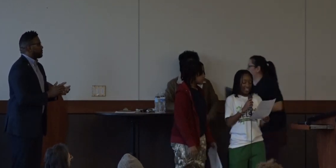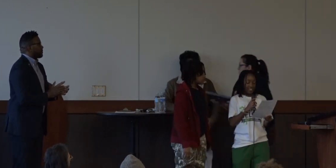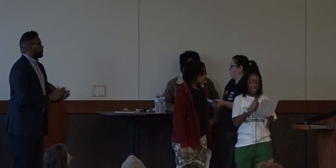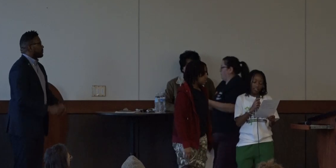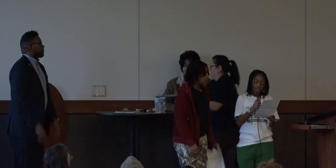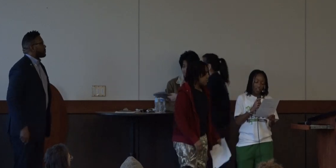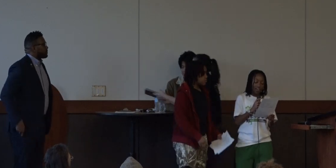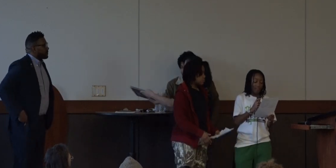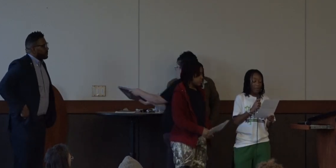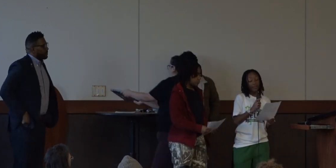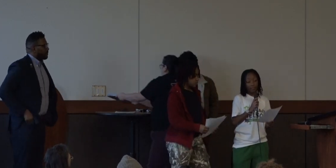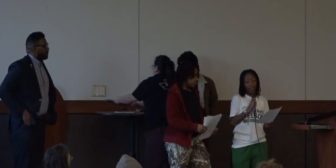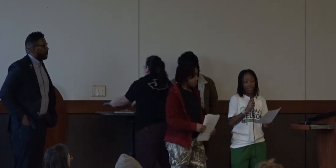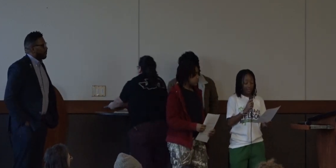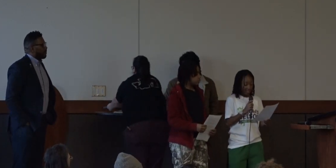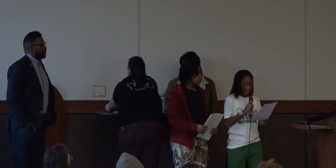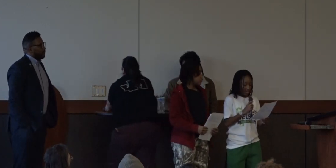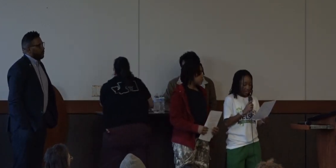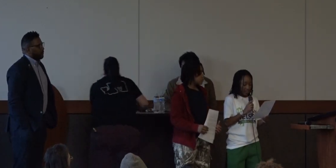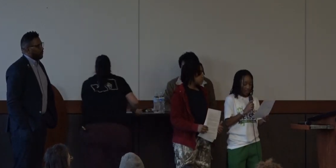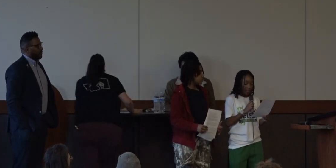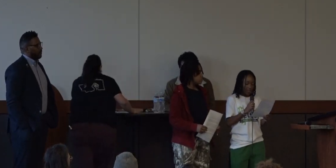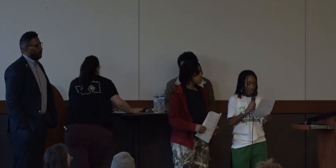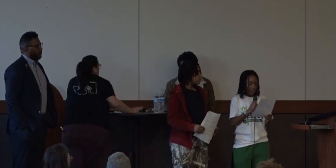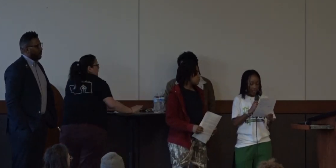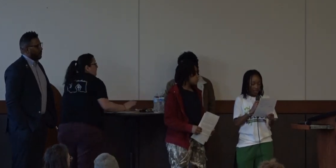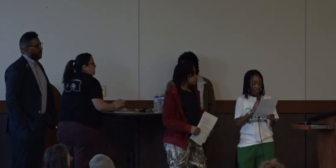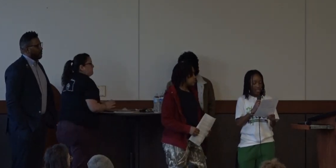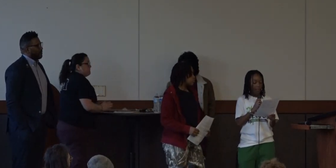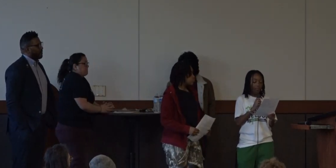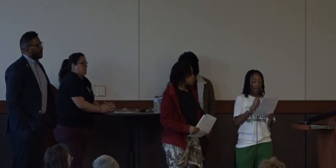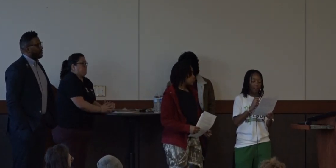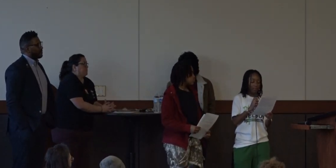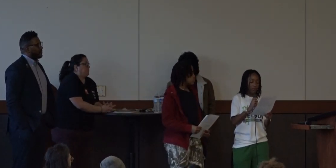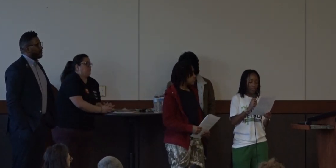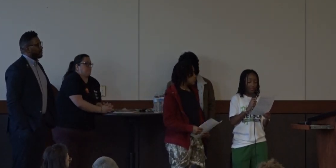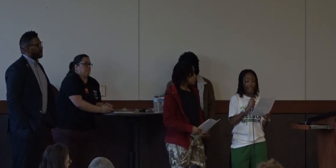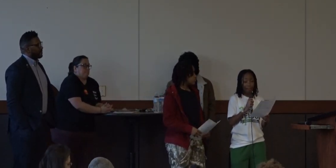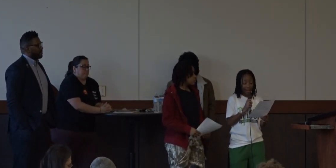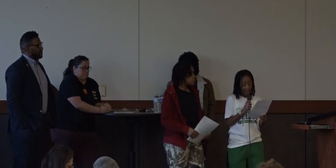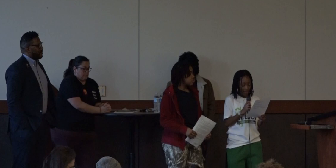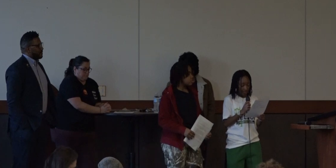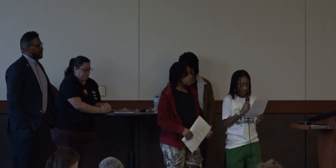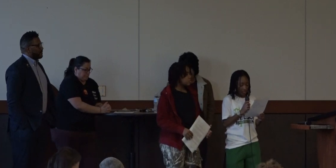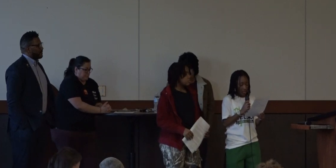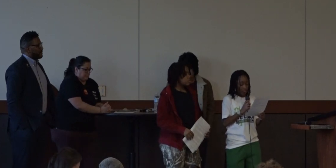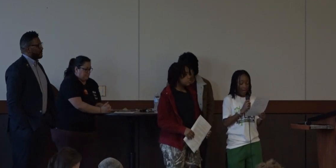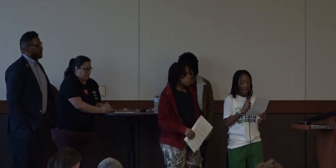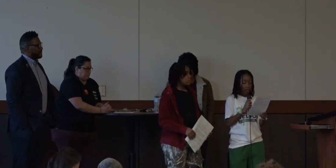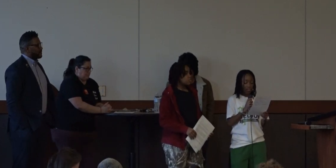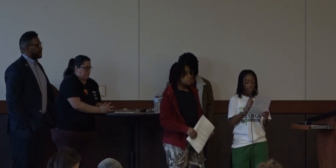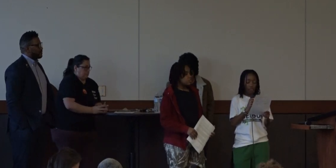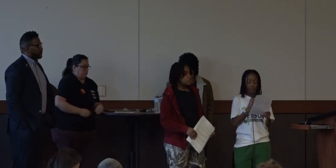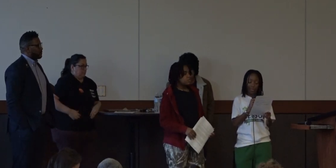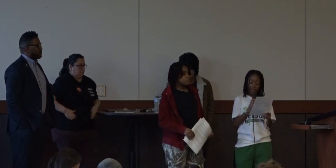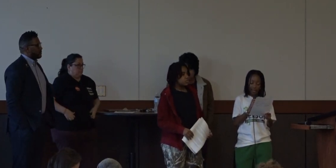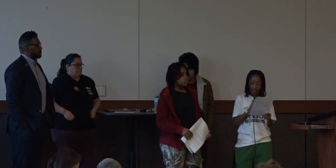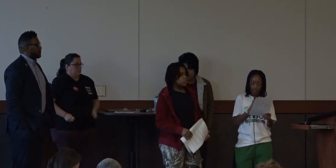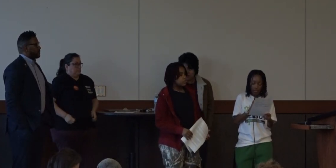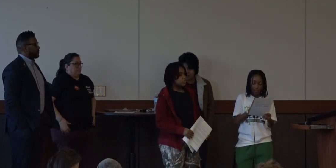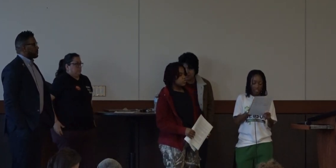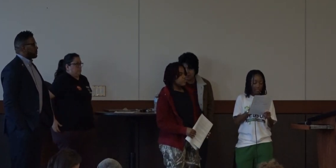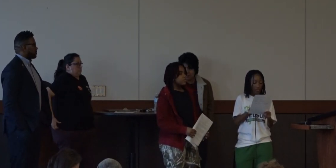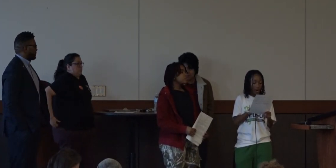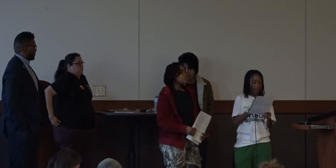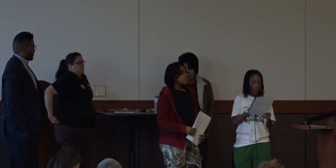But guys, it took a lot of barrier breaking to get here. I mean, think about it, a time where Black people couldn't even get patents. buy housing due to